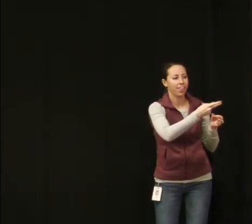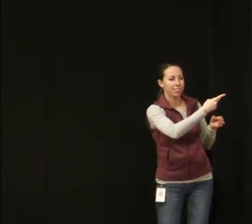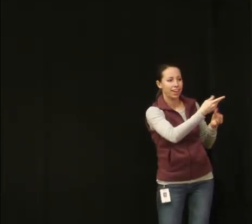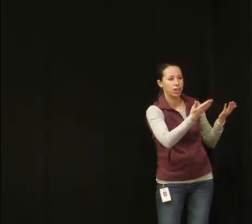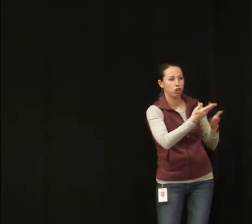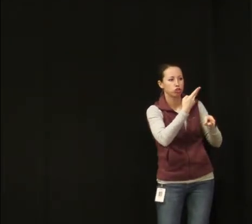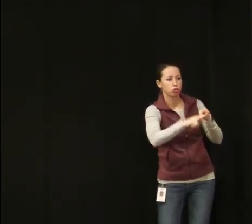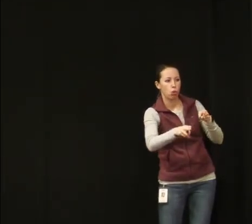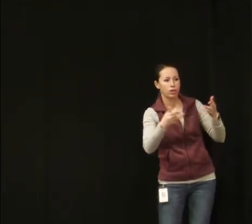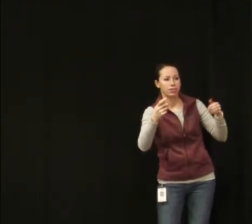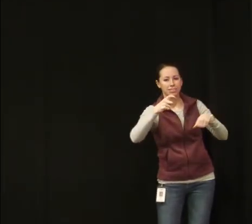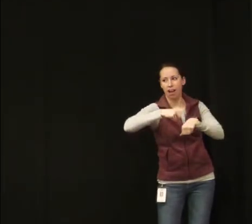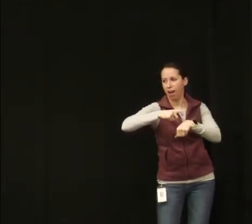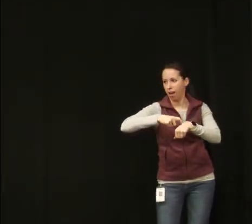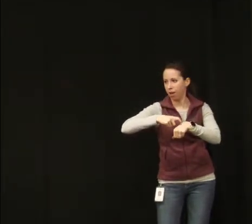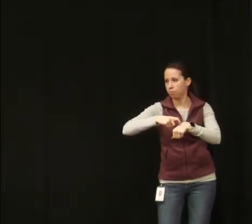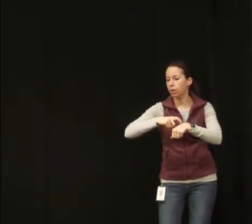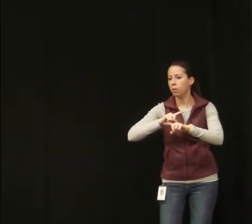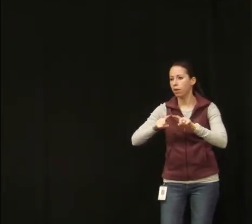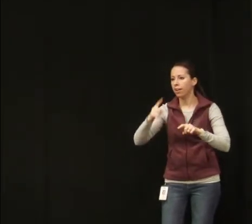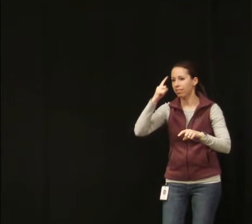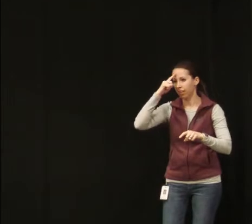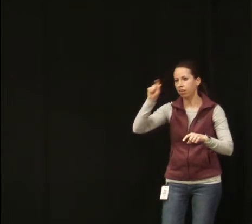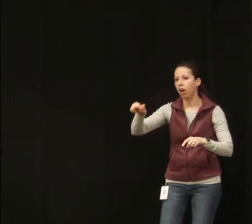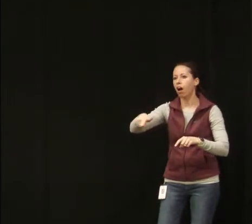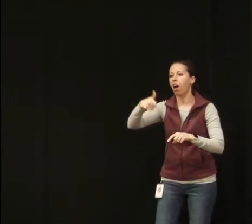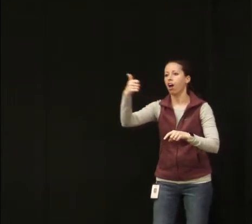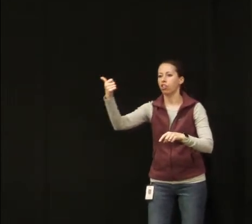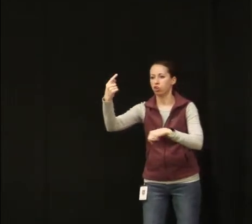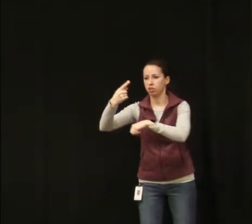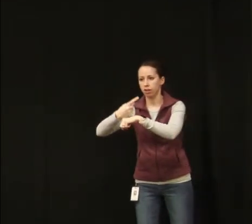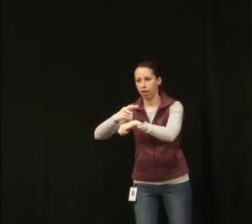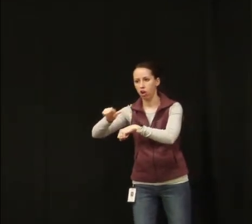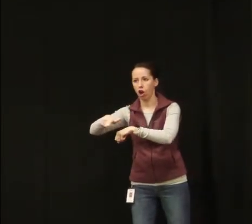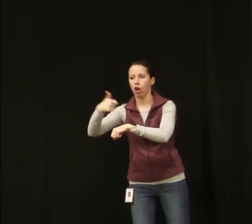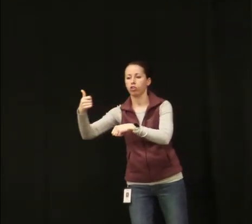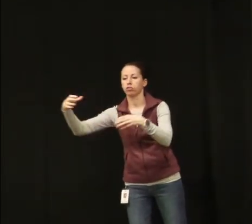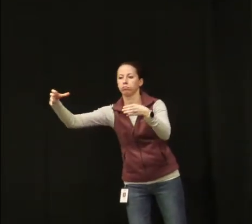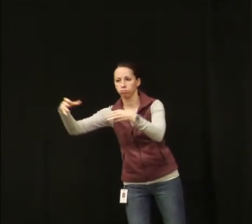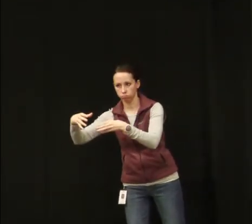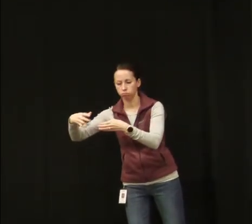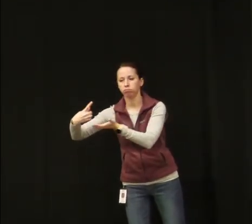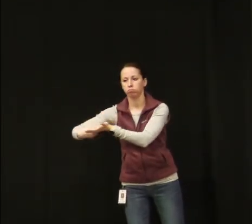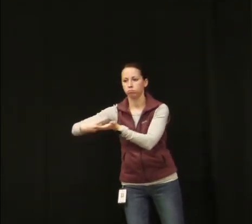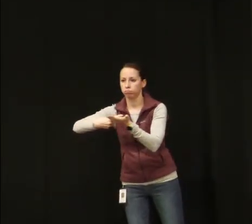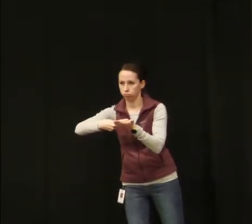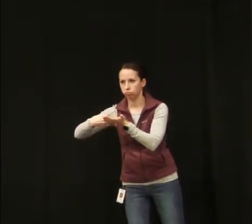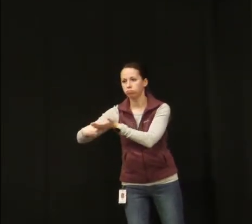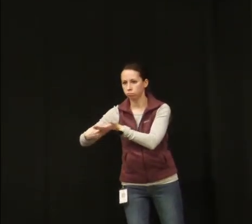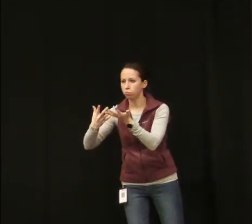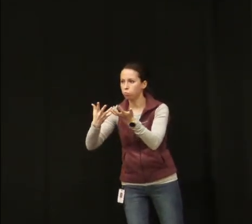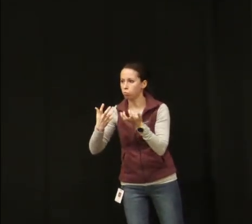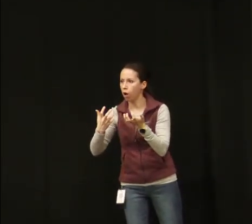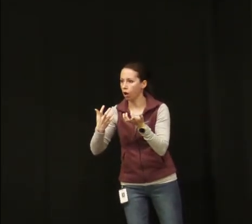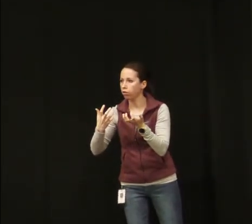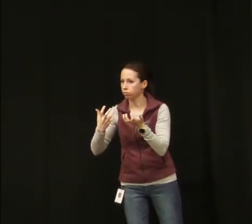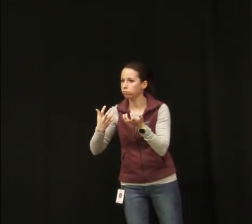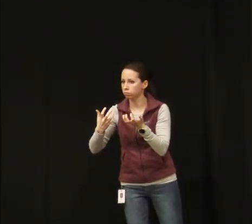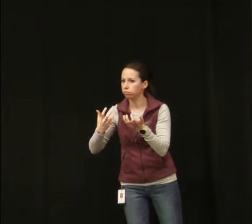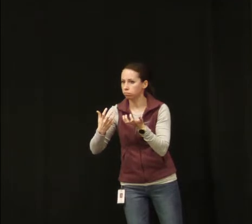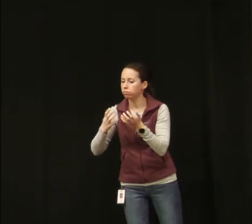for a short time, I think it's another conversation that we all can have, and let's look at it a